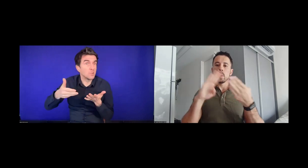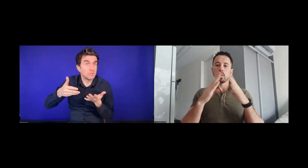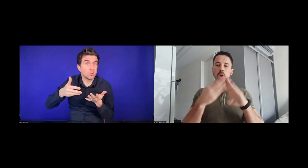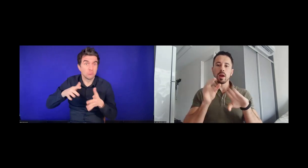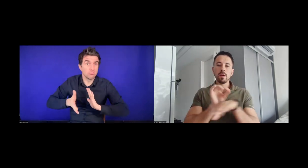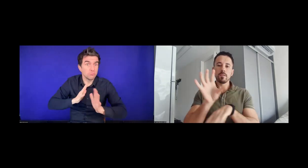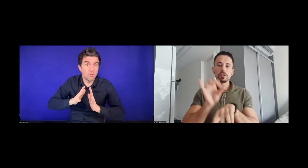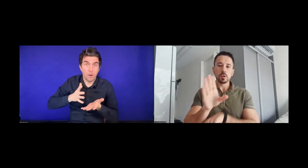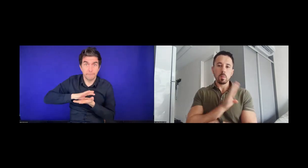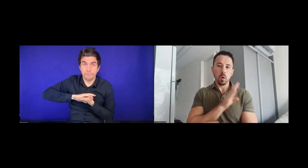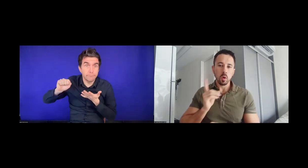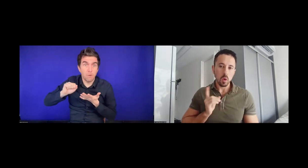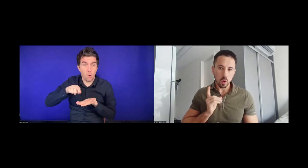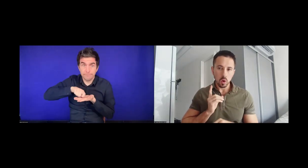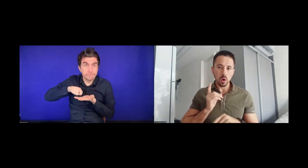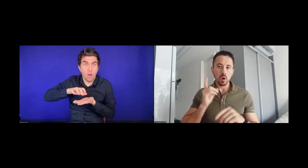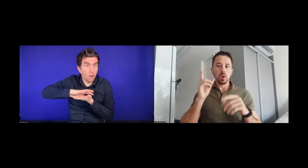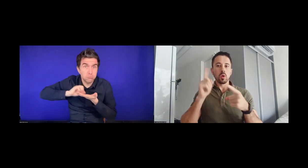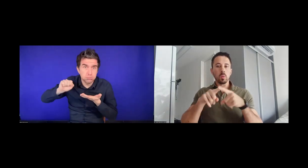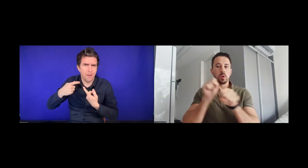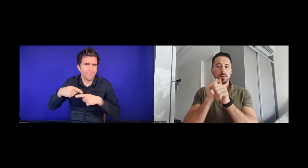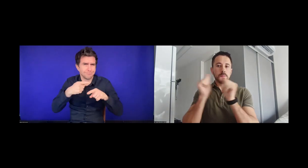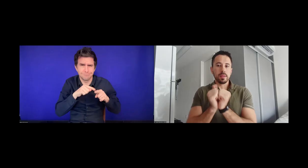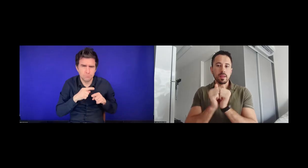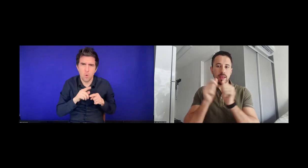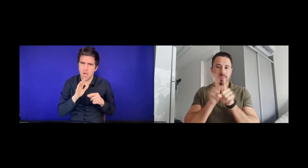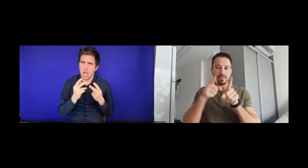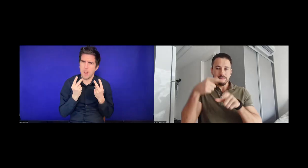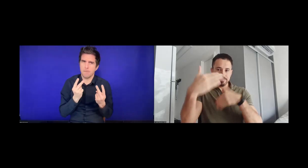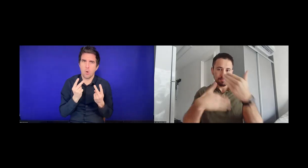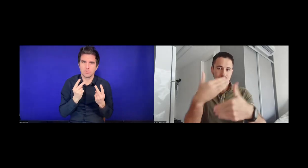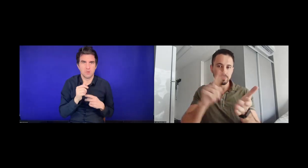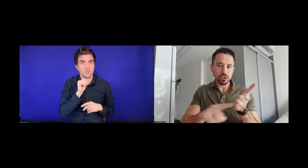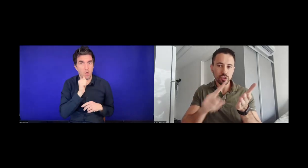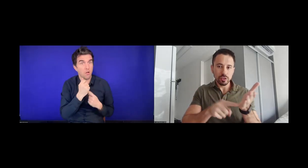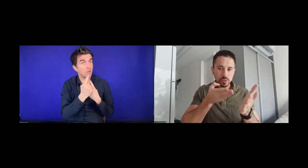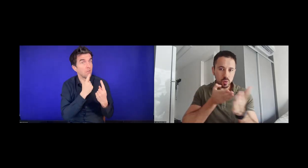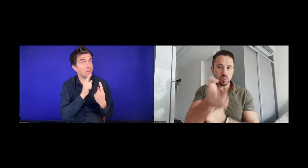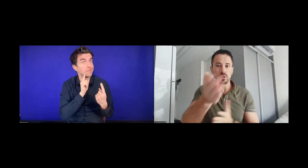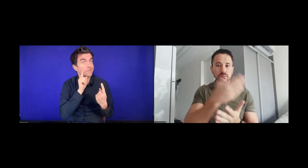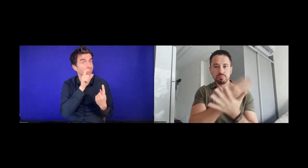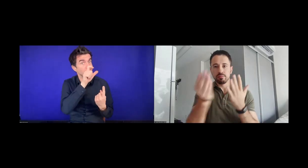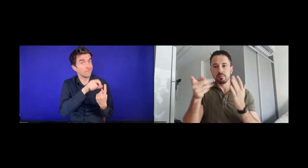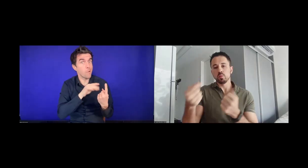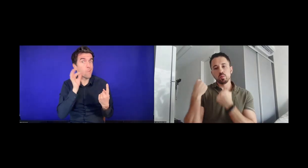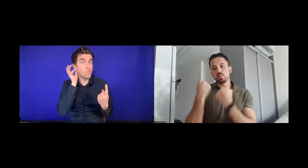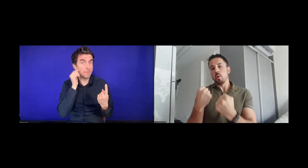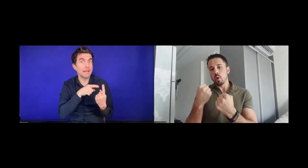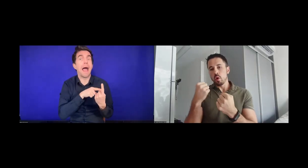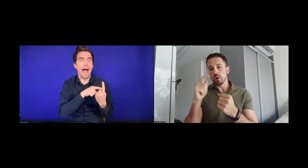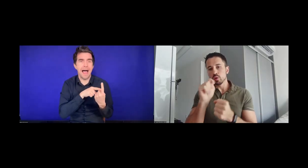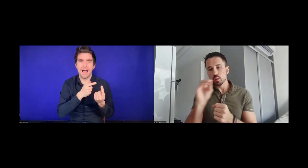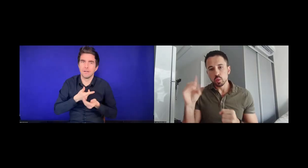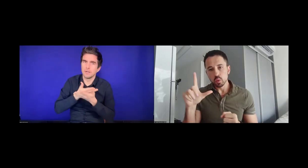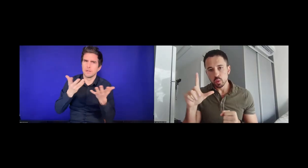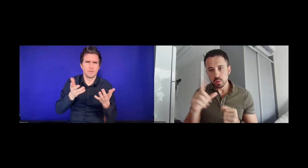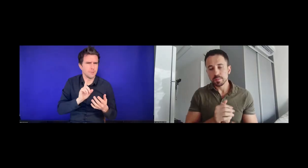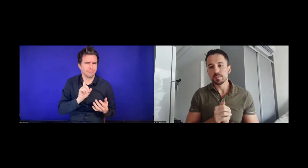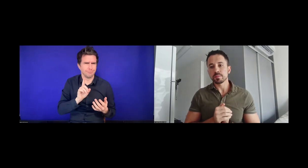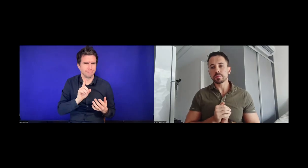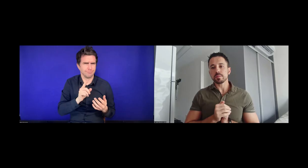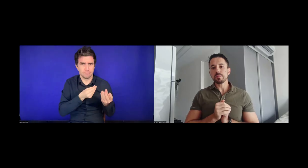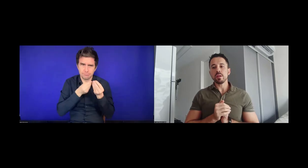type of community advisory board or working with like research so